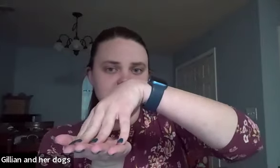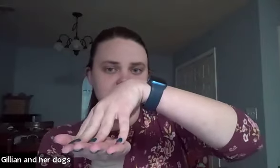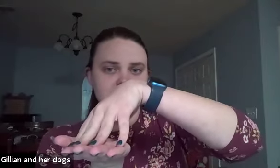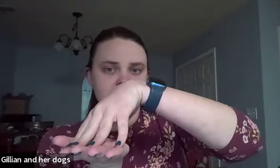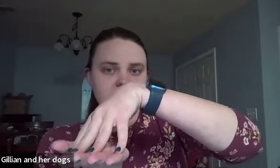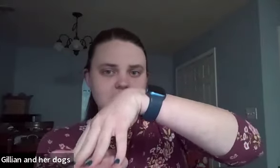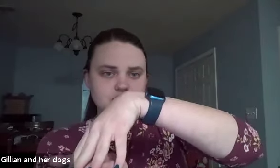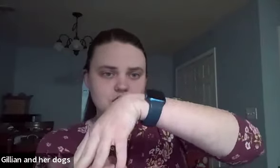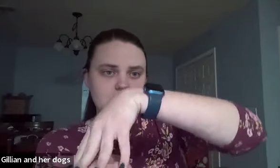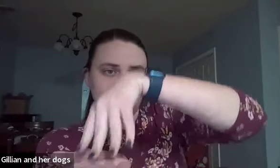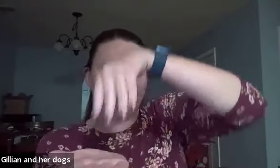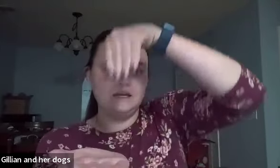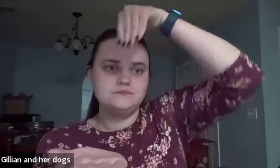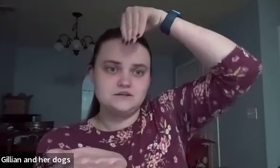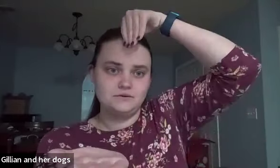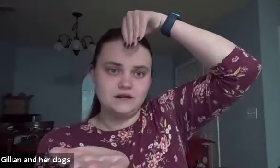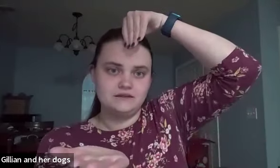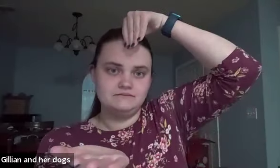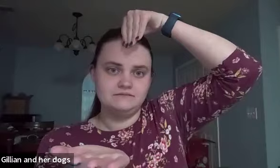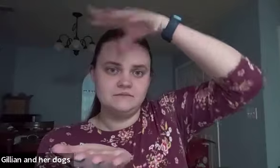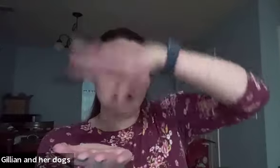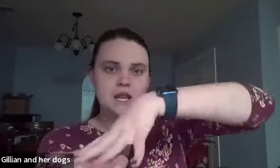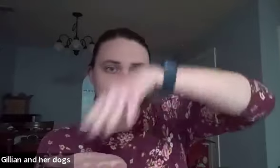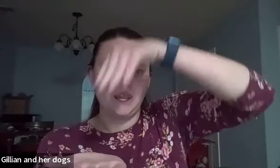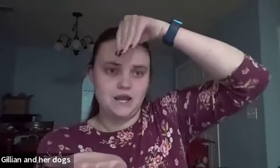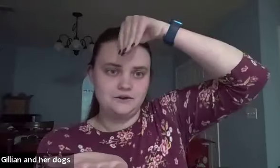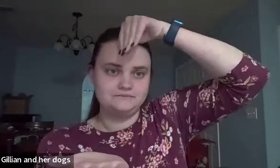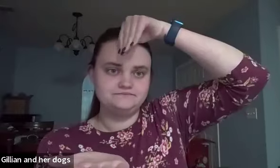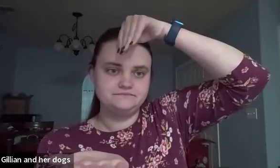this, and you're going to bring it up to your forehead. Learn.